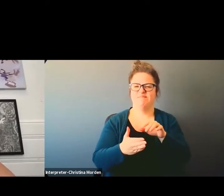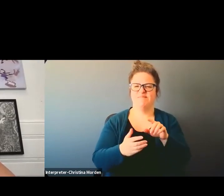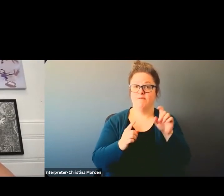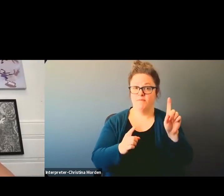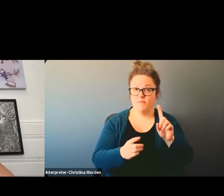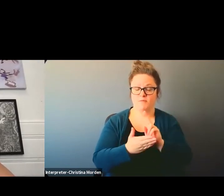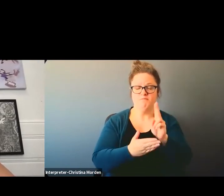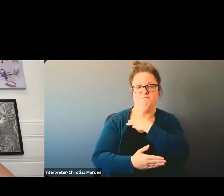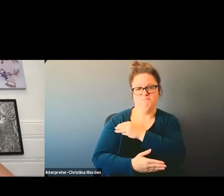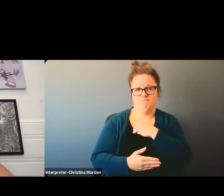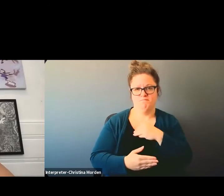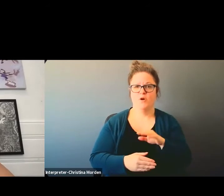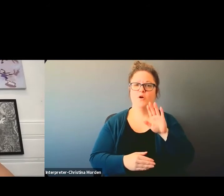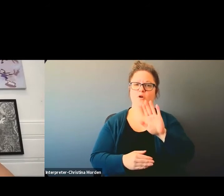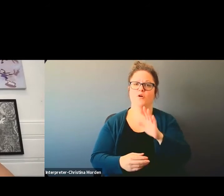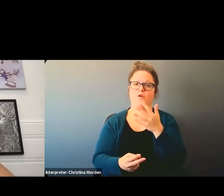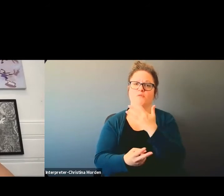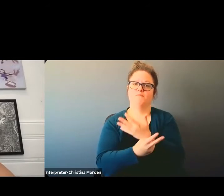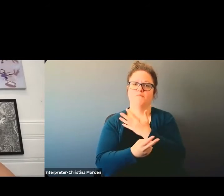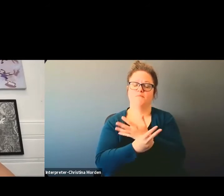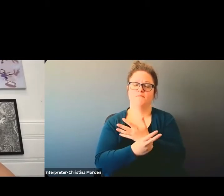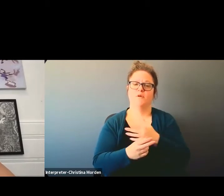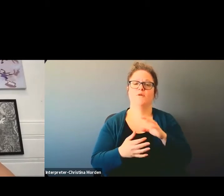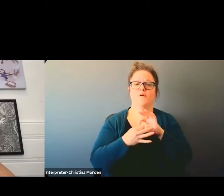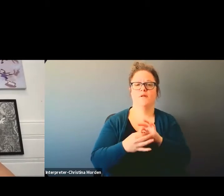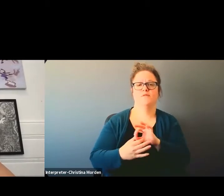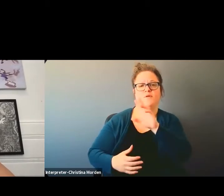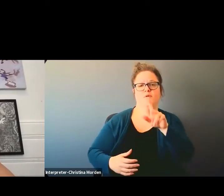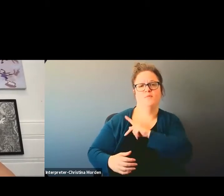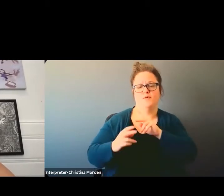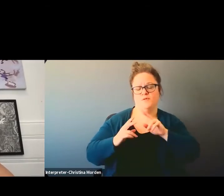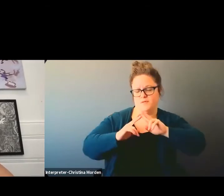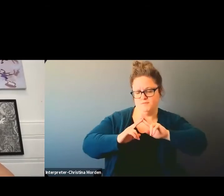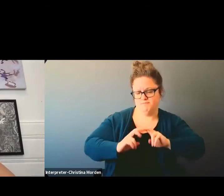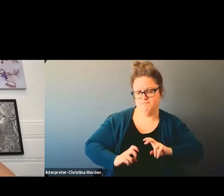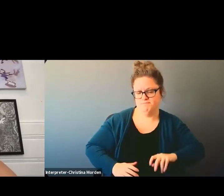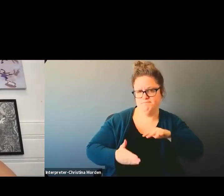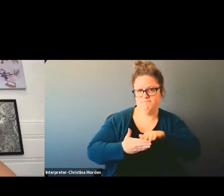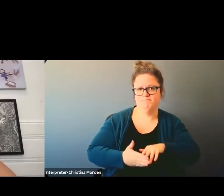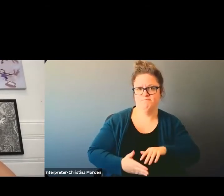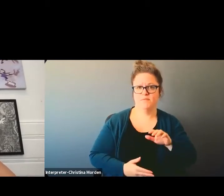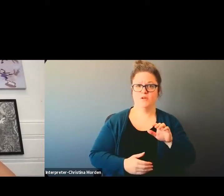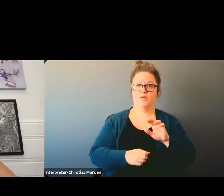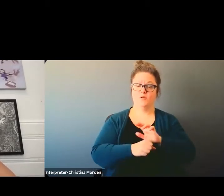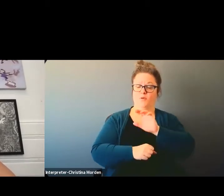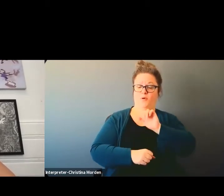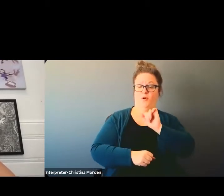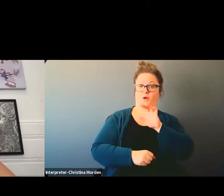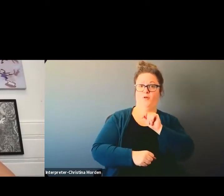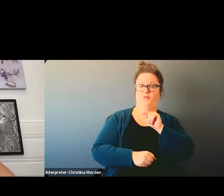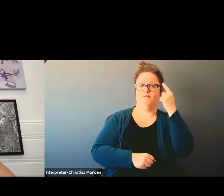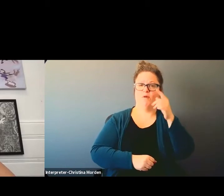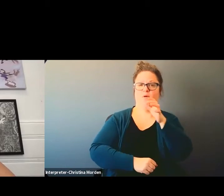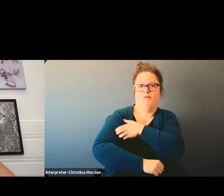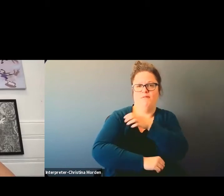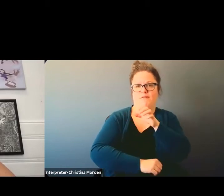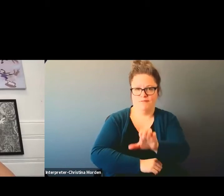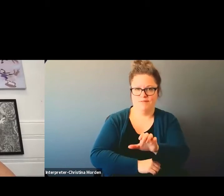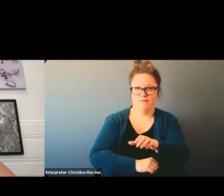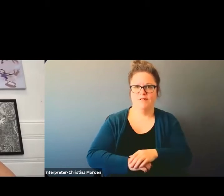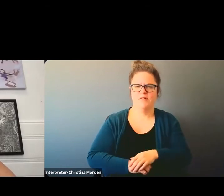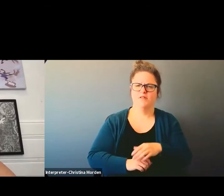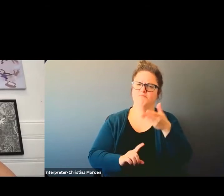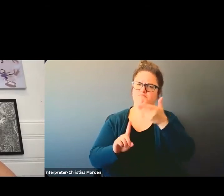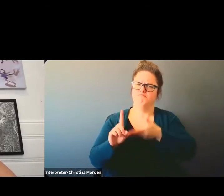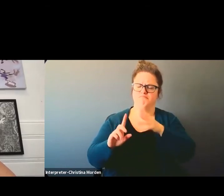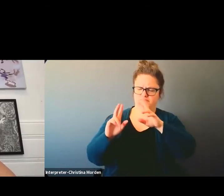Her dissertation, an autoethnological study of art as a tool of empowerment, examined her own